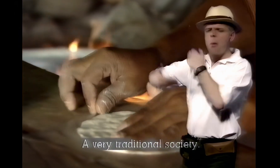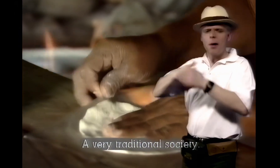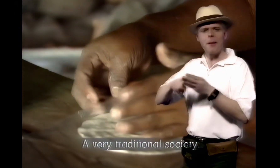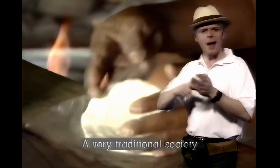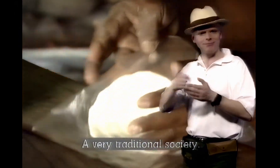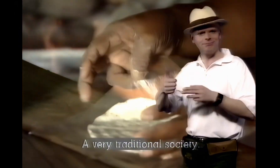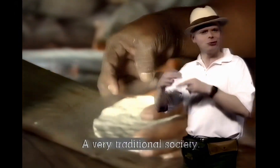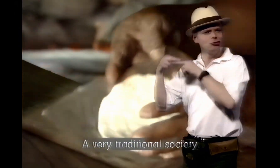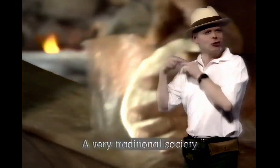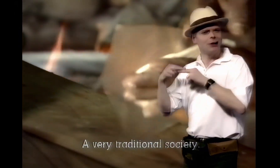traditional society.